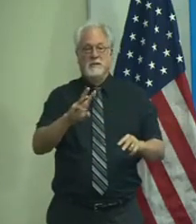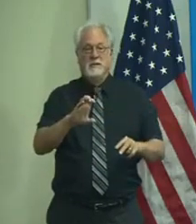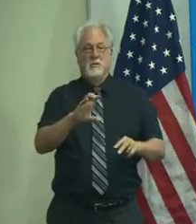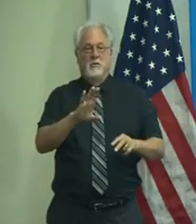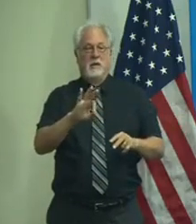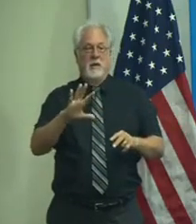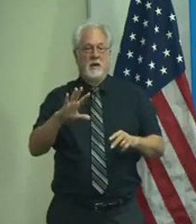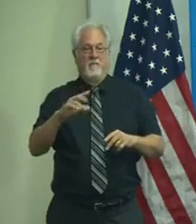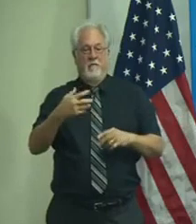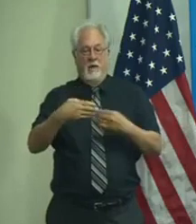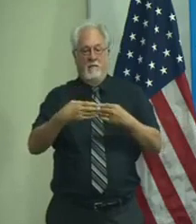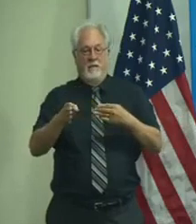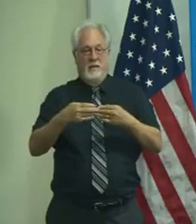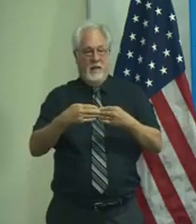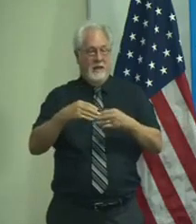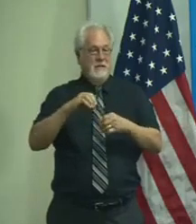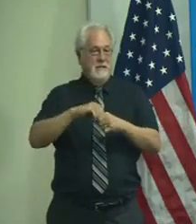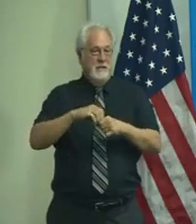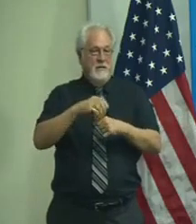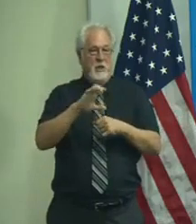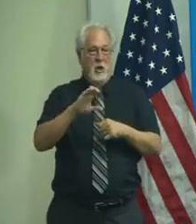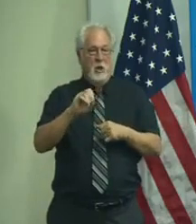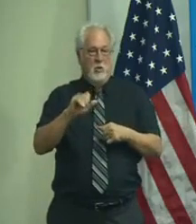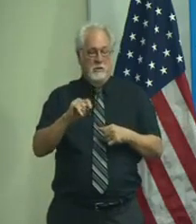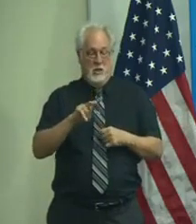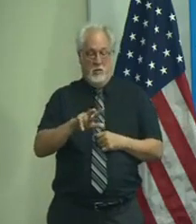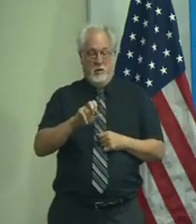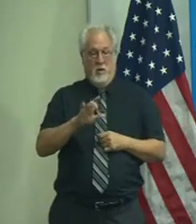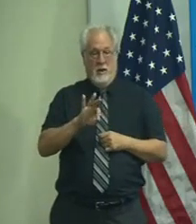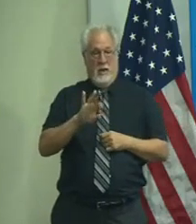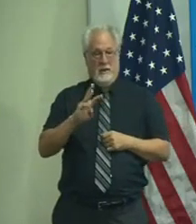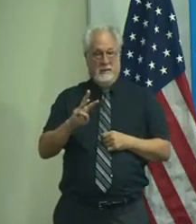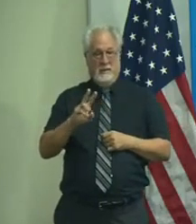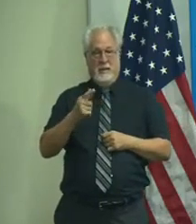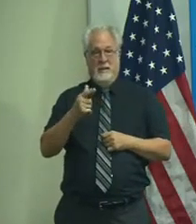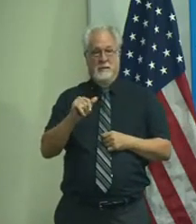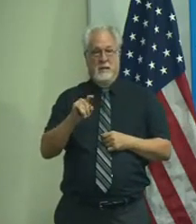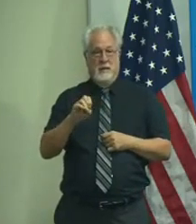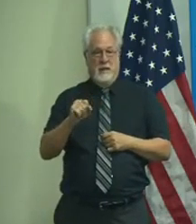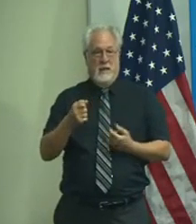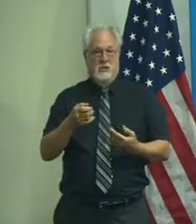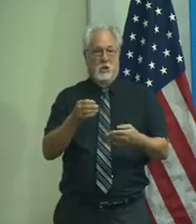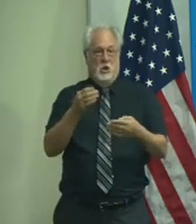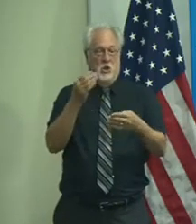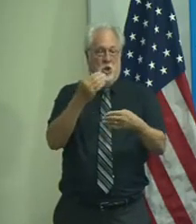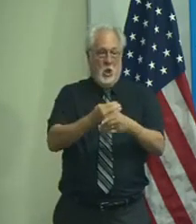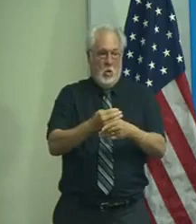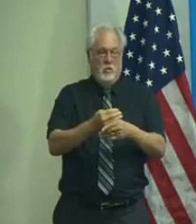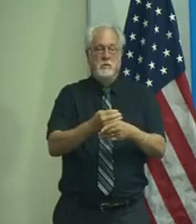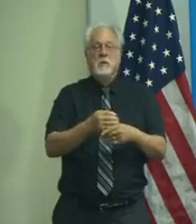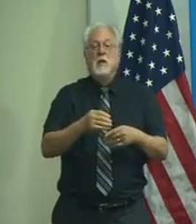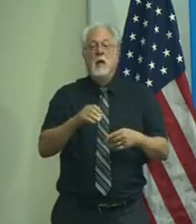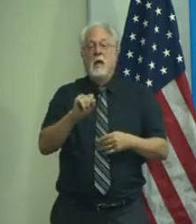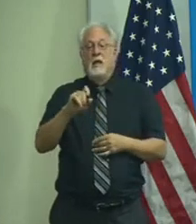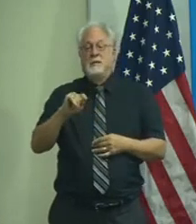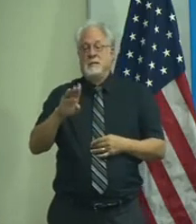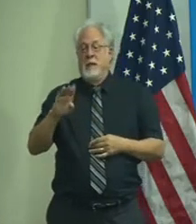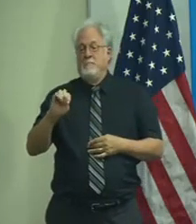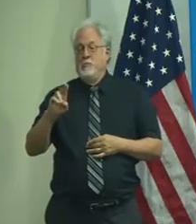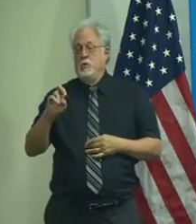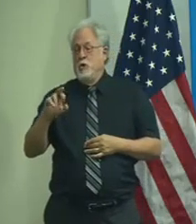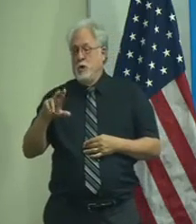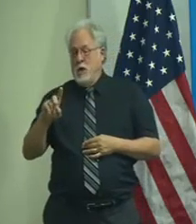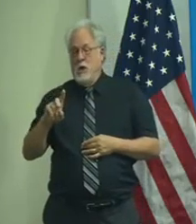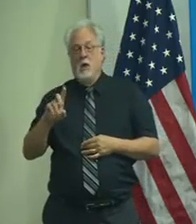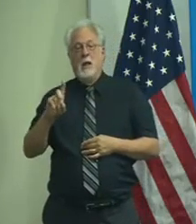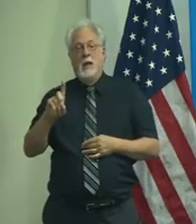the coast. As of this morning, 396 of those gates are closed. I can tell you in St. Bernard, Cruz, and